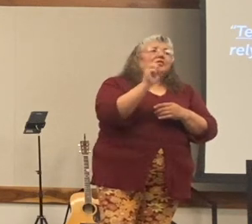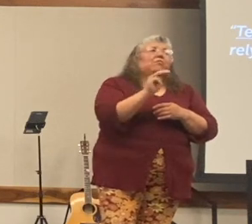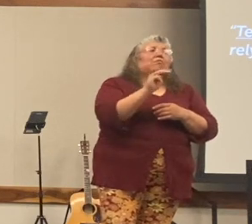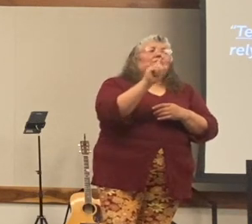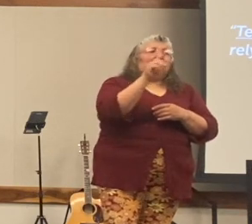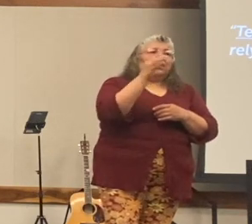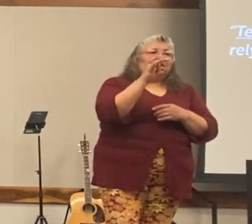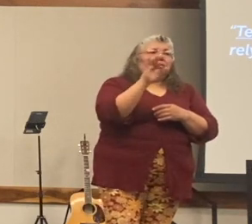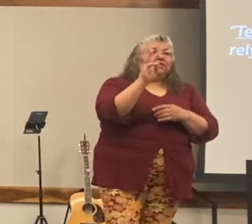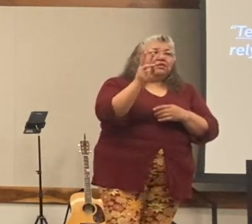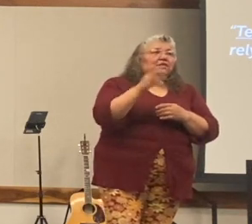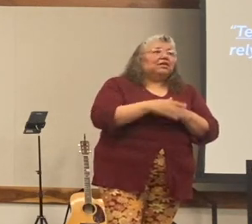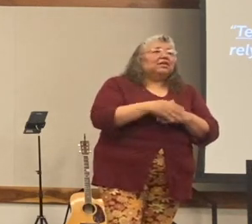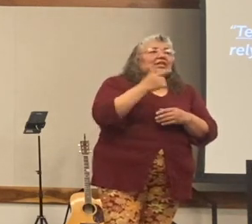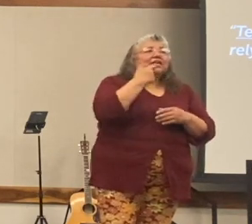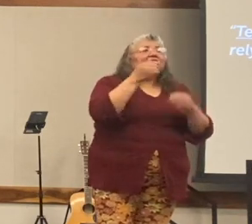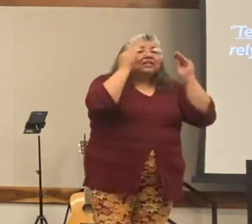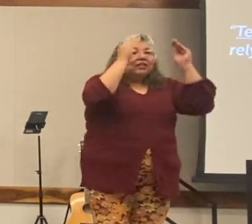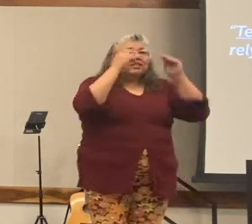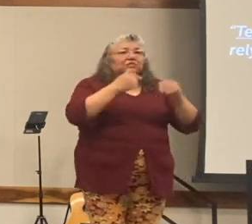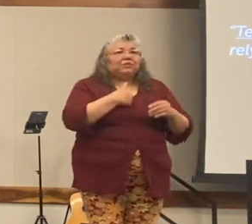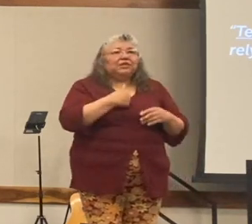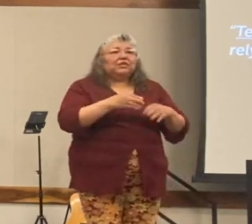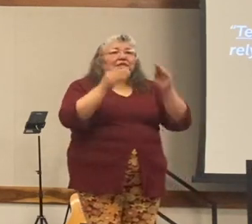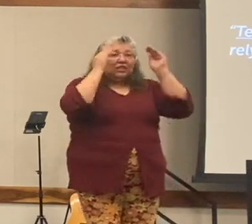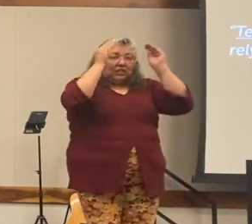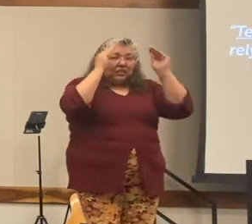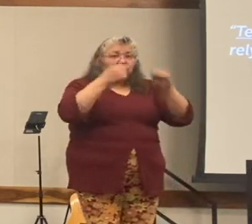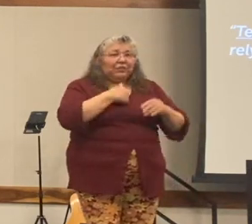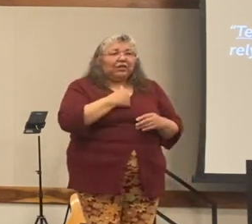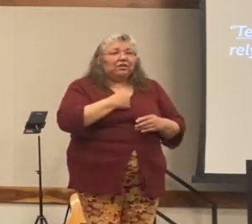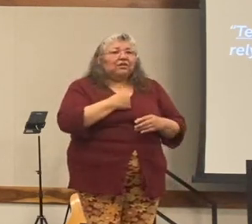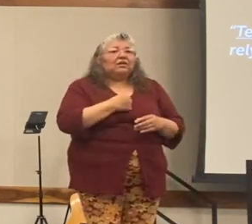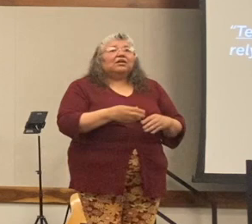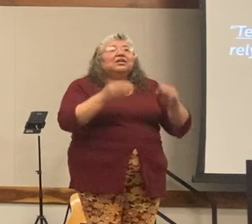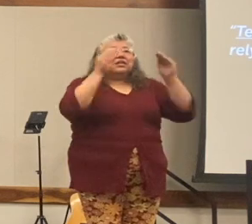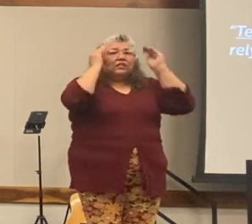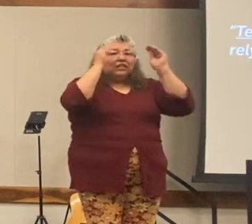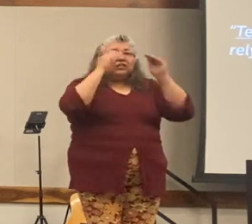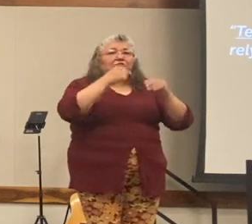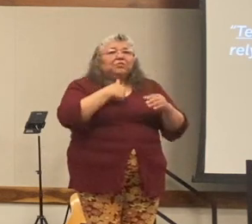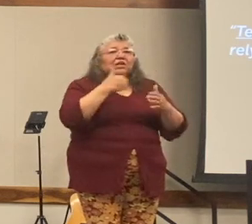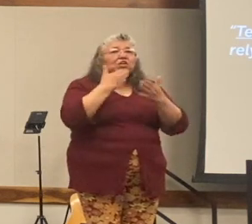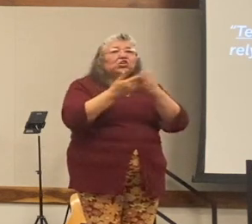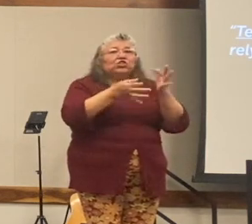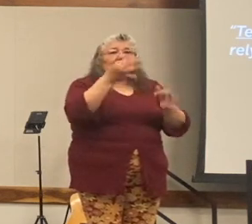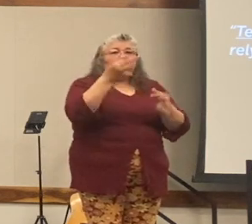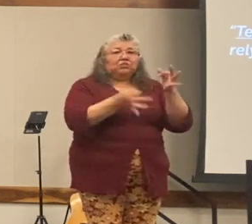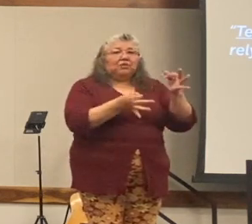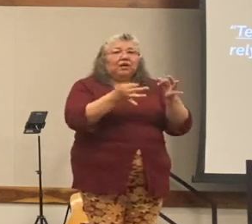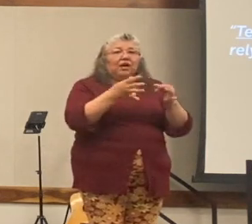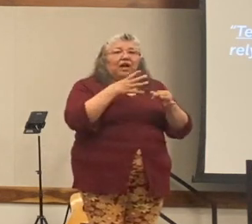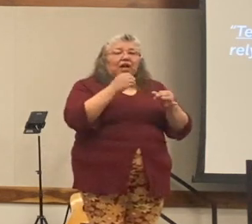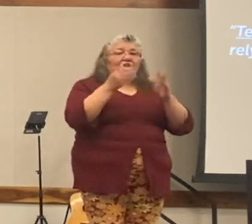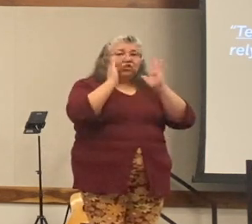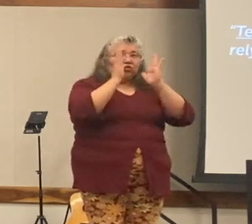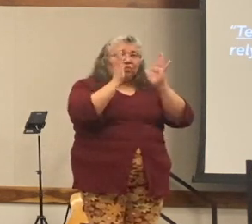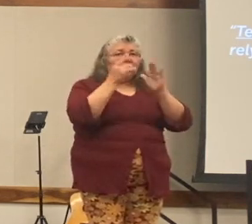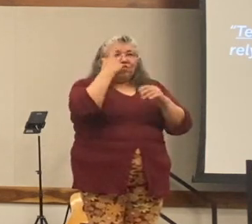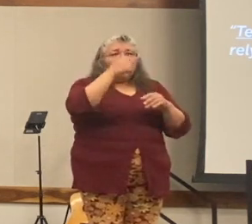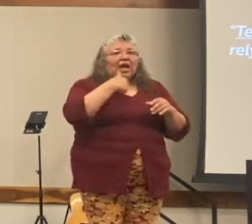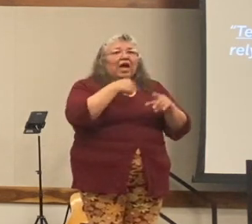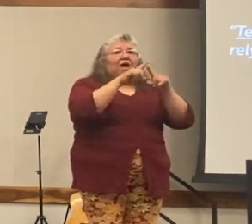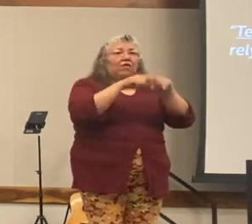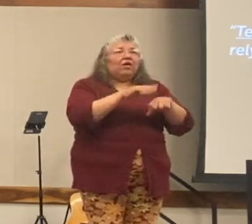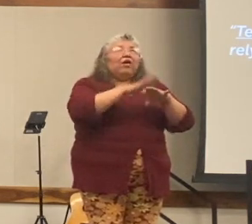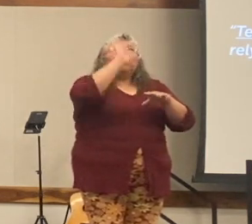verse 66 says, teach me. Say, teach me. Teach me. Say, teach me. Teach me. It says, teach me good judgment and discernment, for I